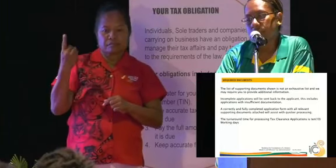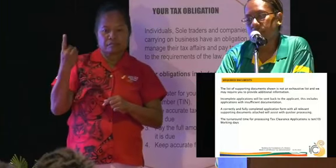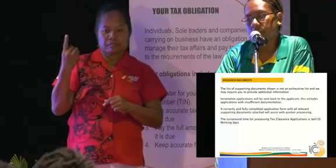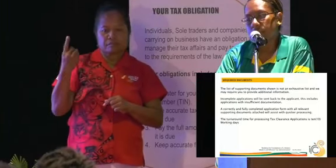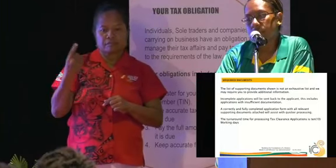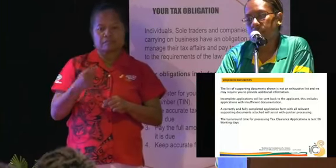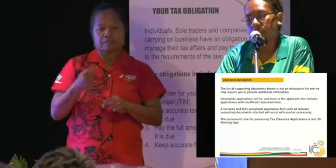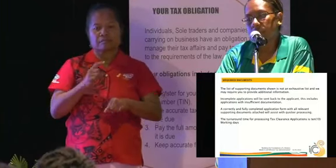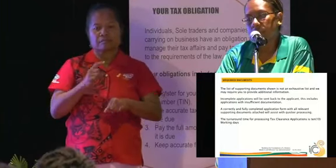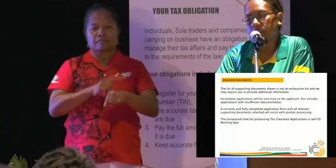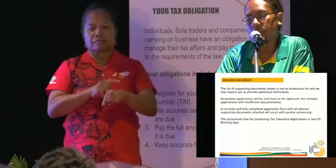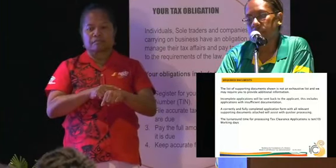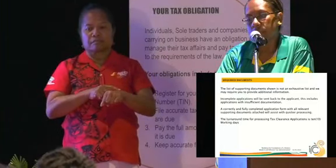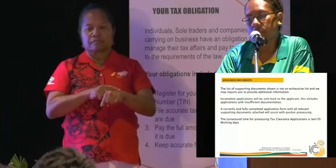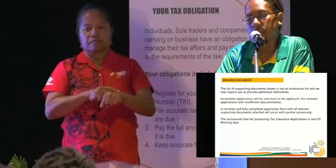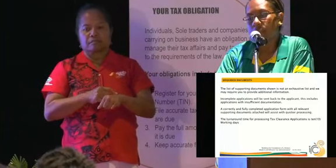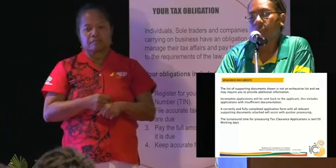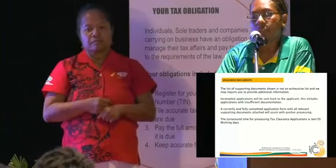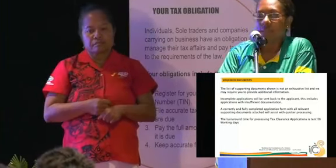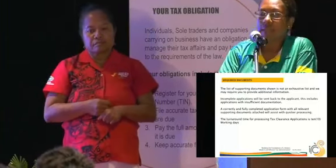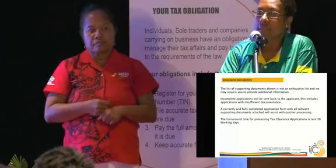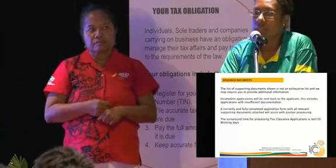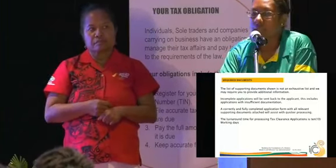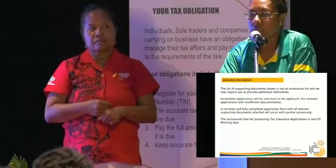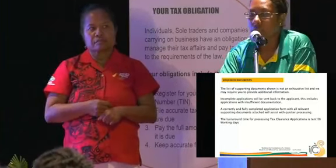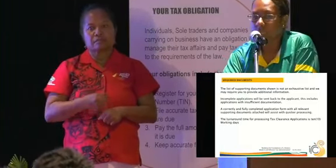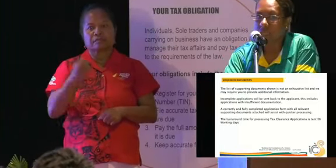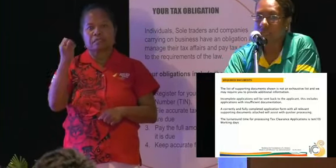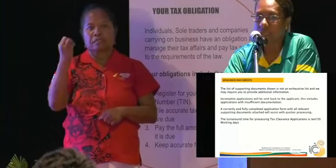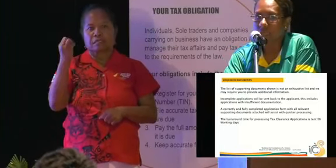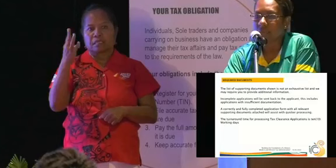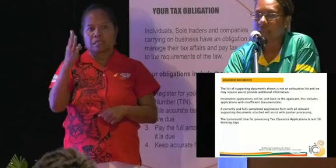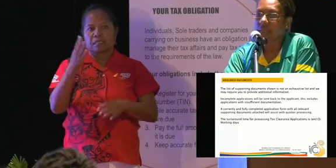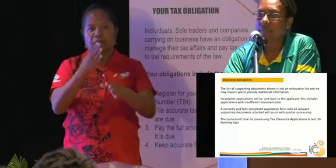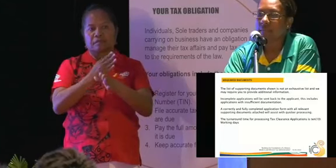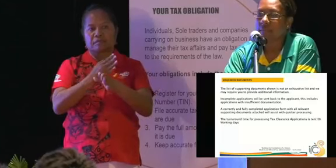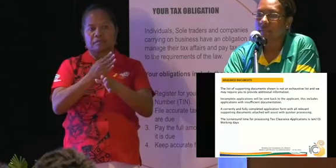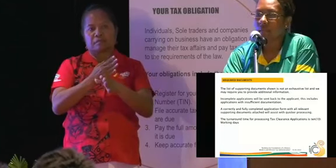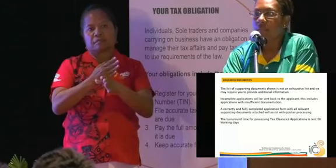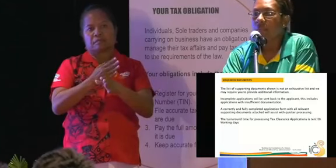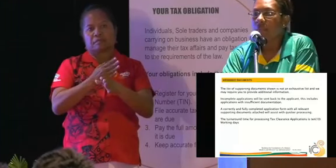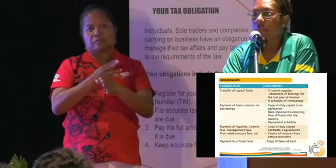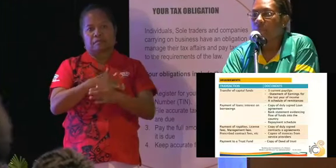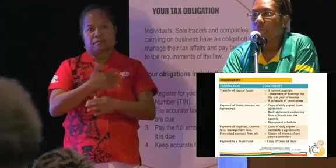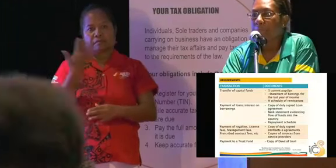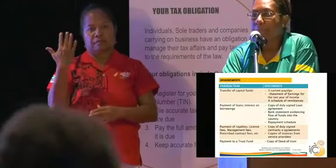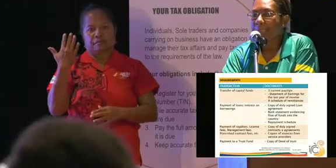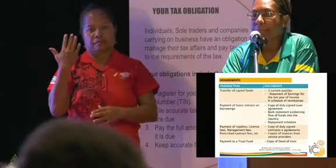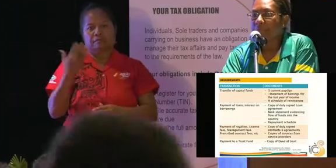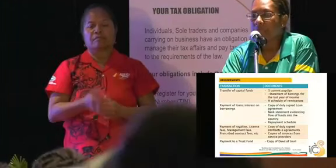processing tax clearance applications is 10 working days.